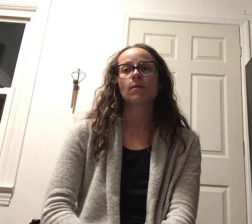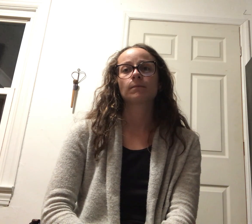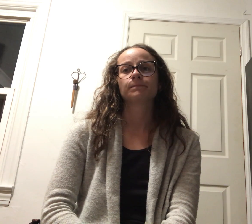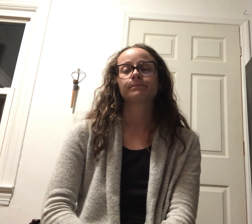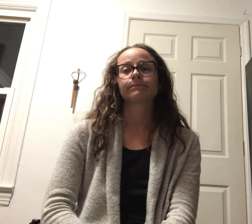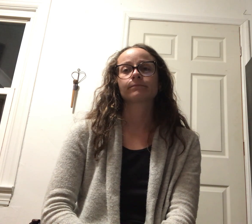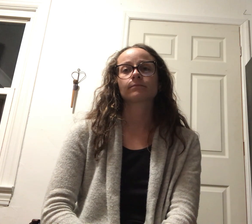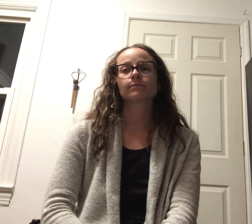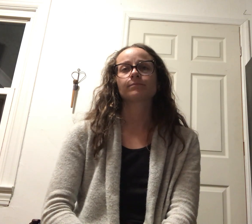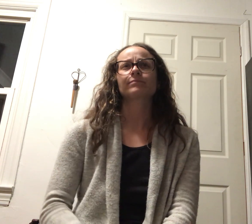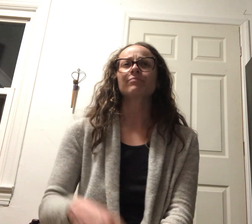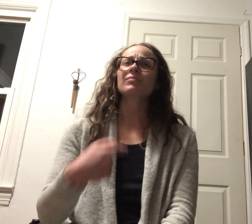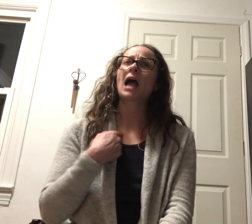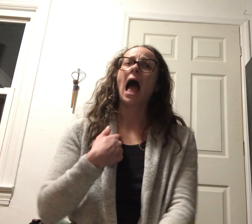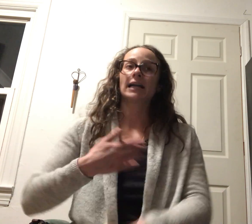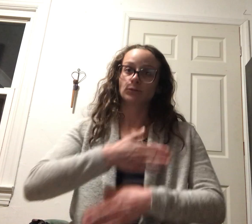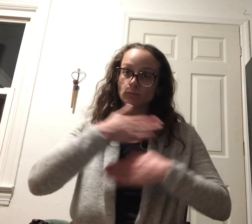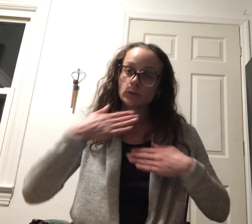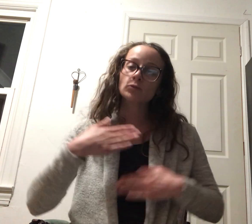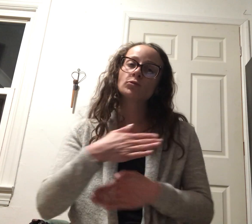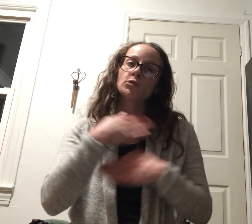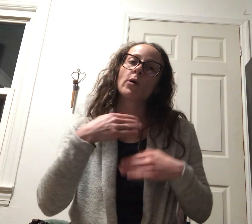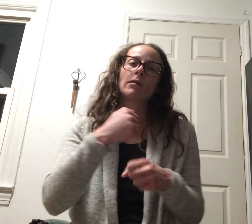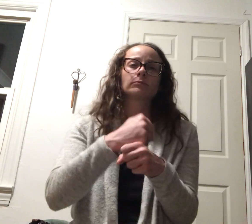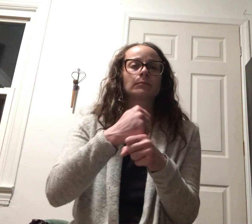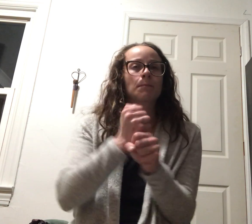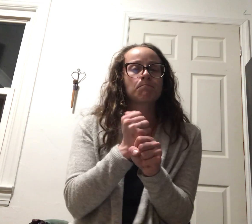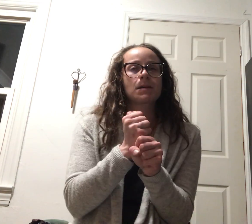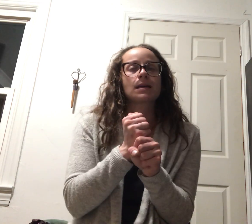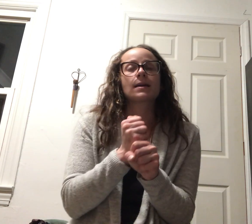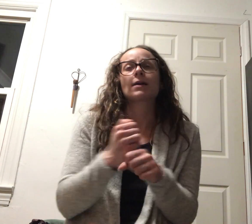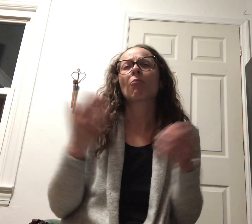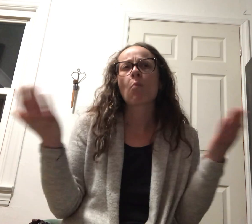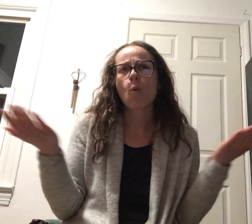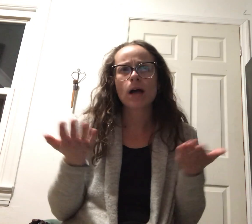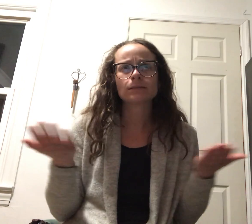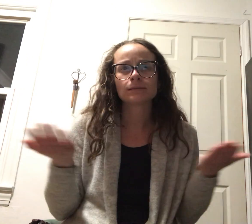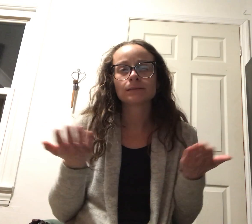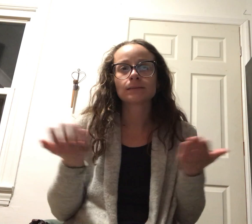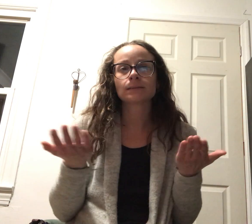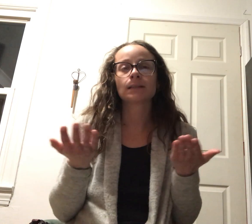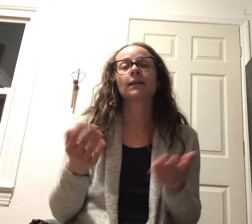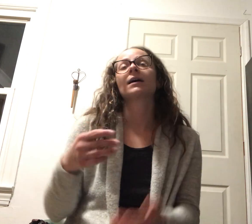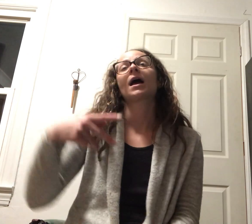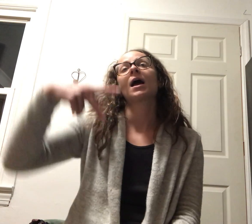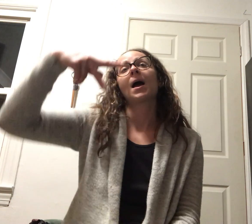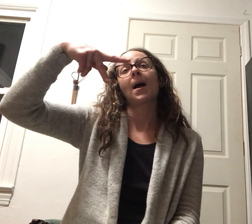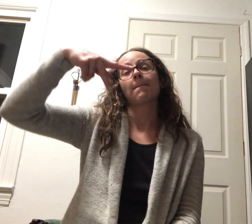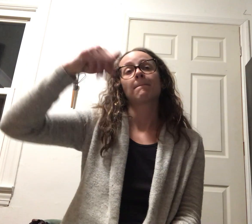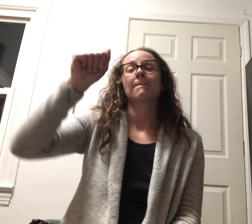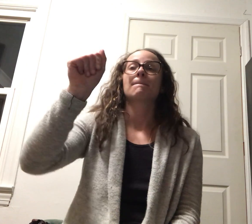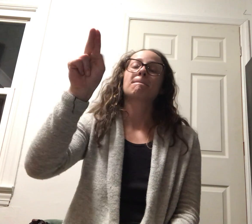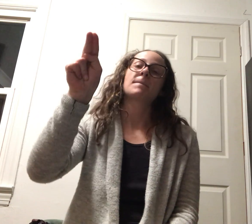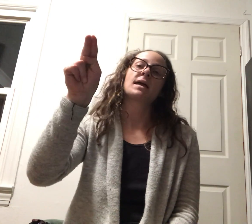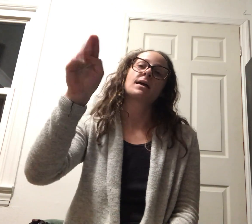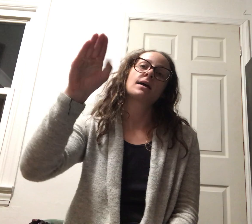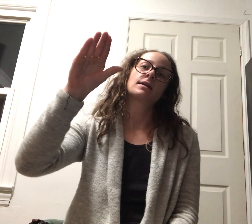I like to make pancakes. Hey, now that we're talking about a little different, and I guess the bananas made me think of it, but both